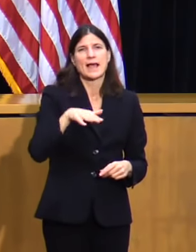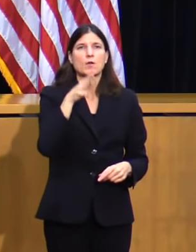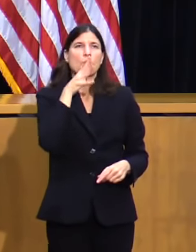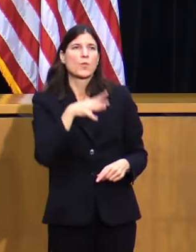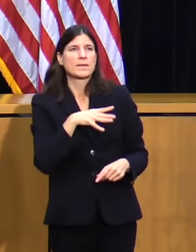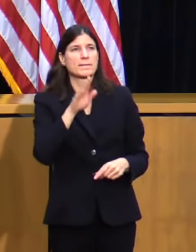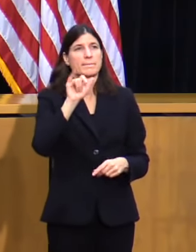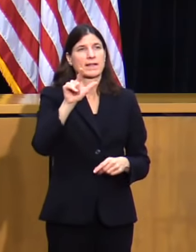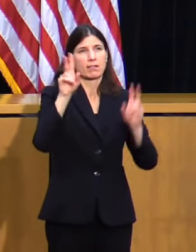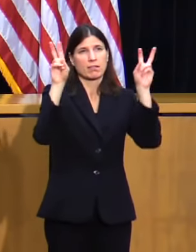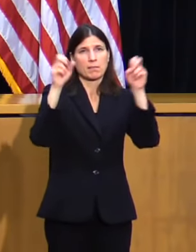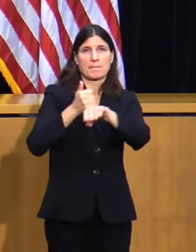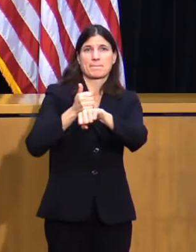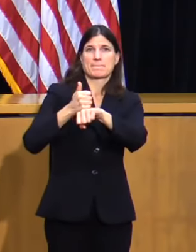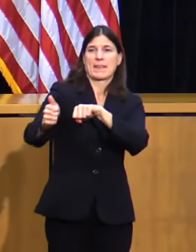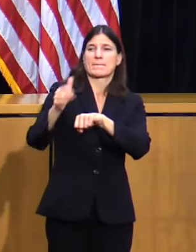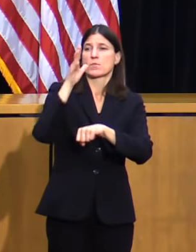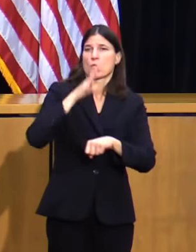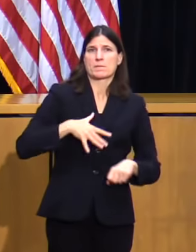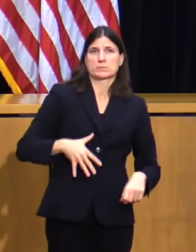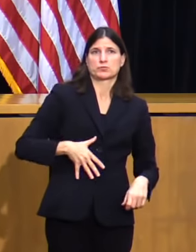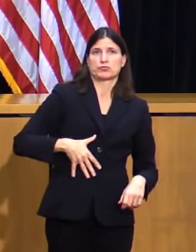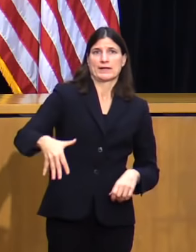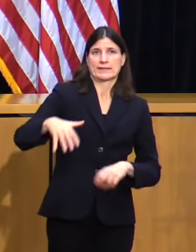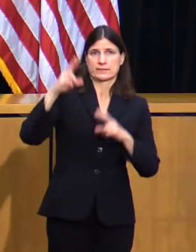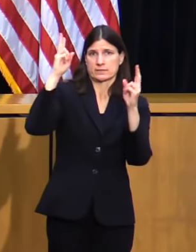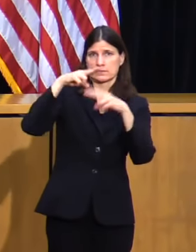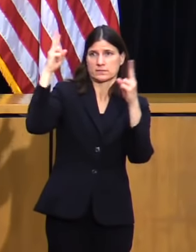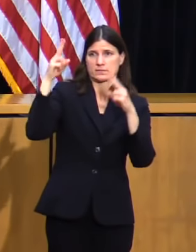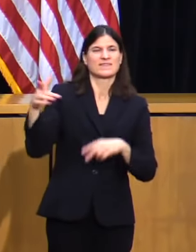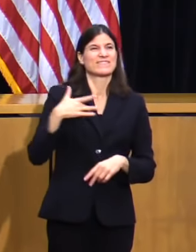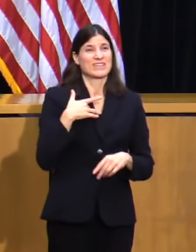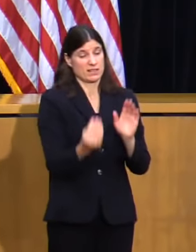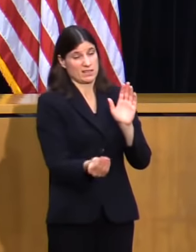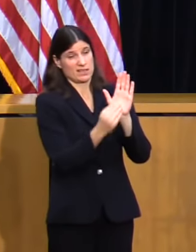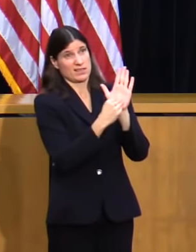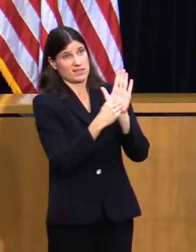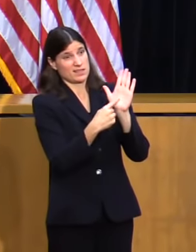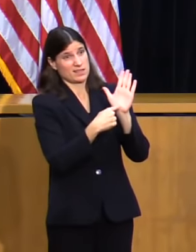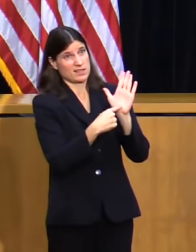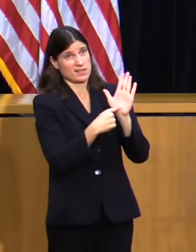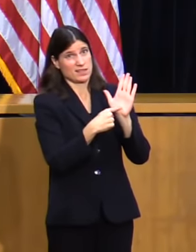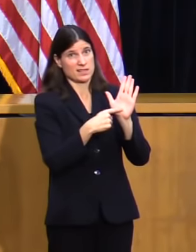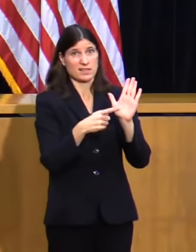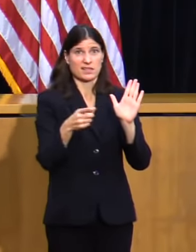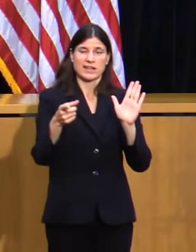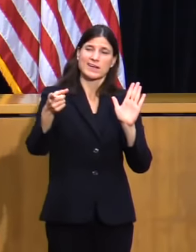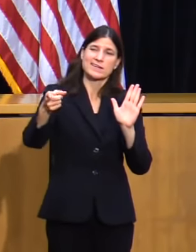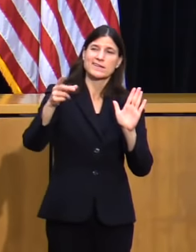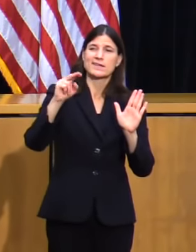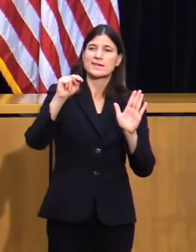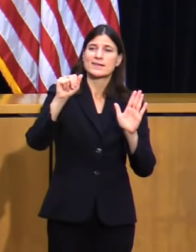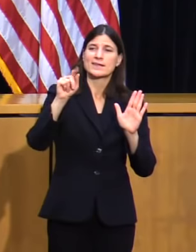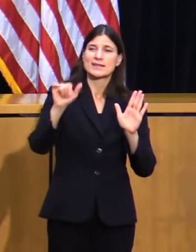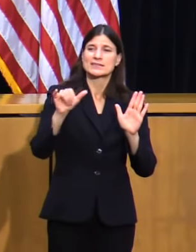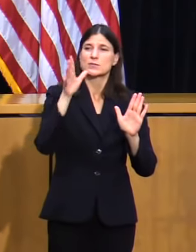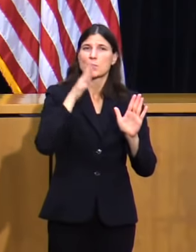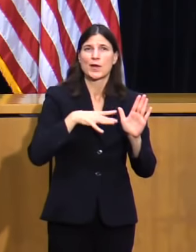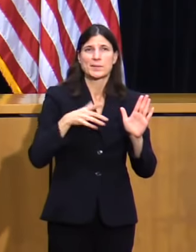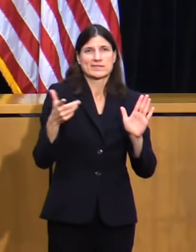rights to abortion that was on the books but was viewed as not relevant because of the